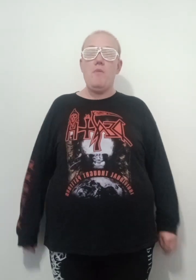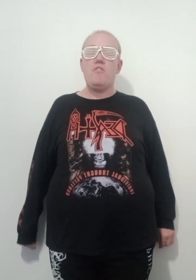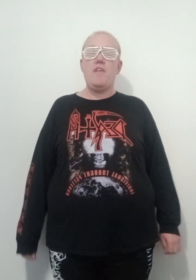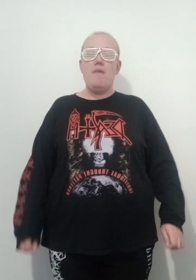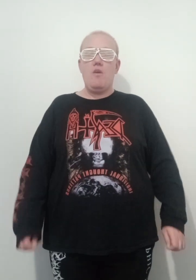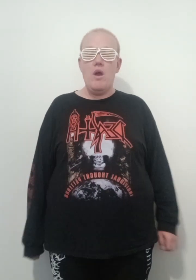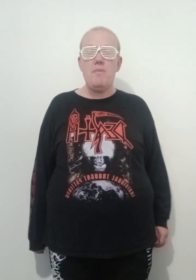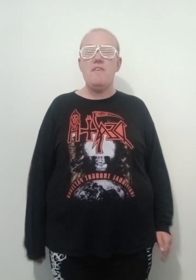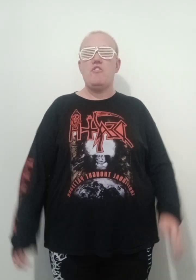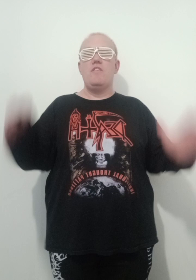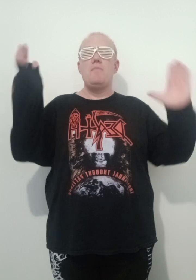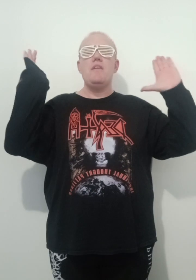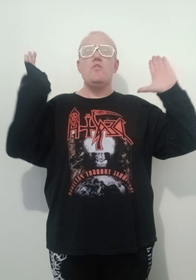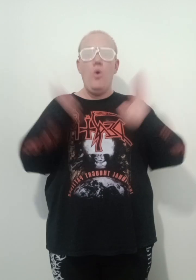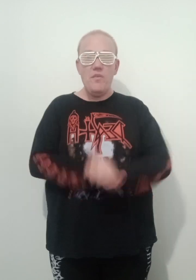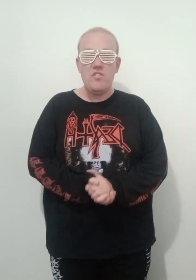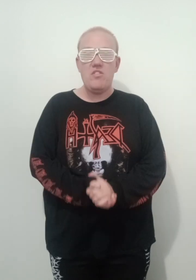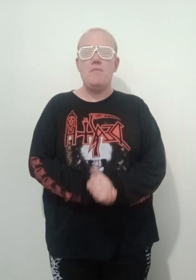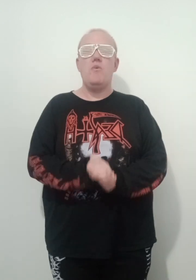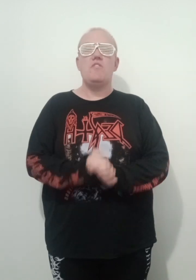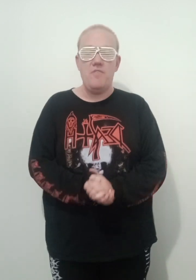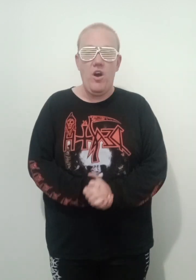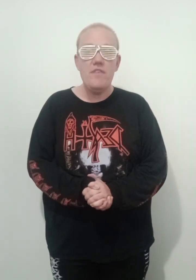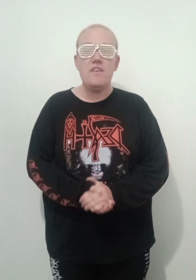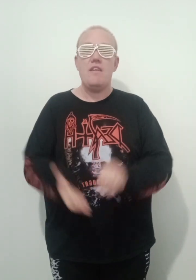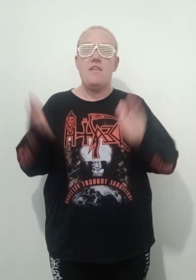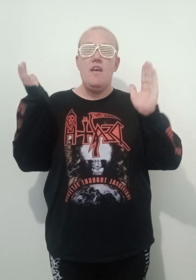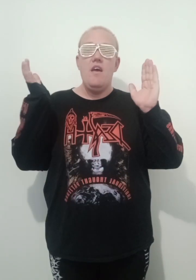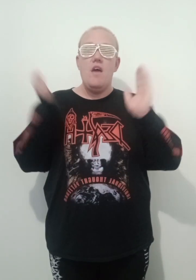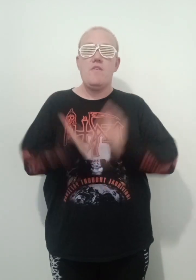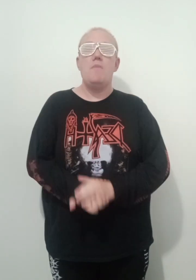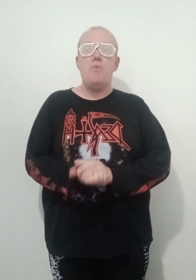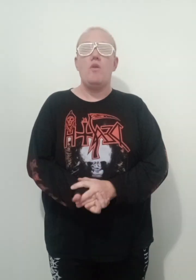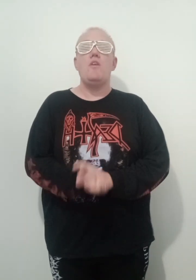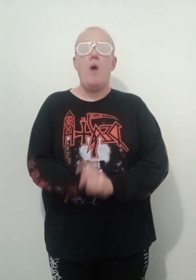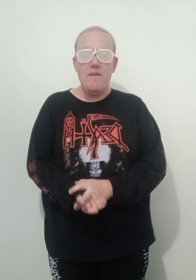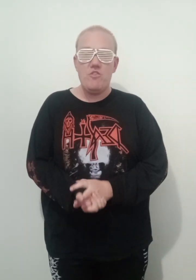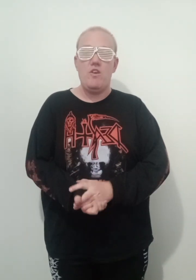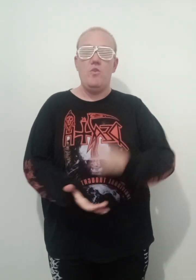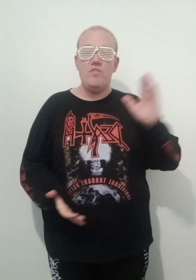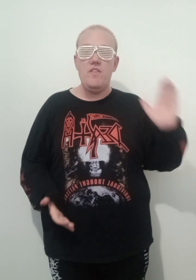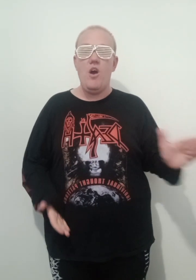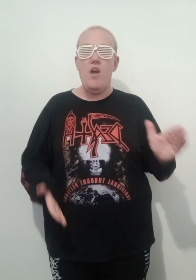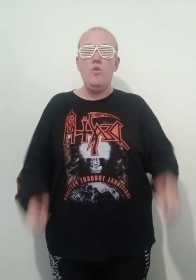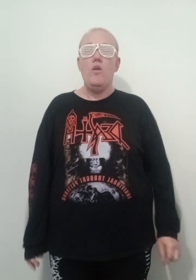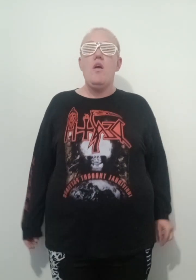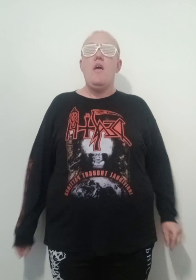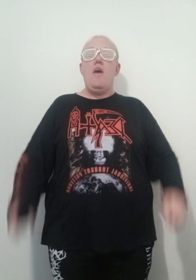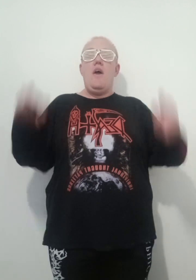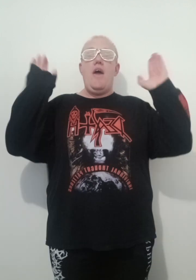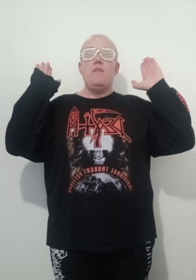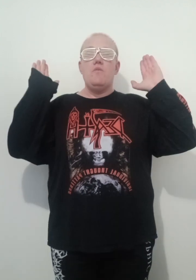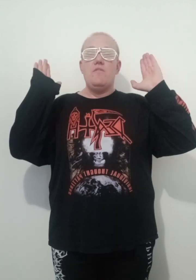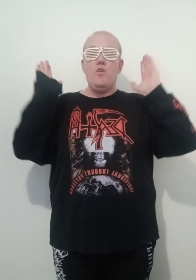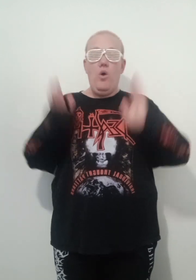most of the games they won, but eventually they beat Norths 7 points to 5 to get a very important away victory at North Sydney Oval. And the Norths,